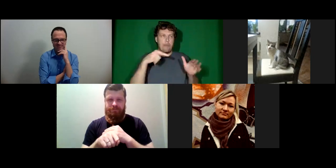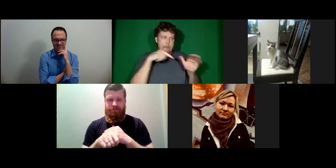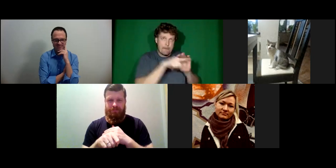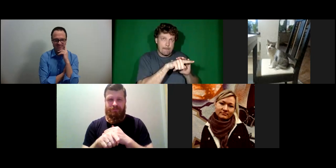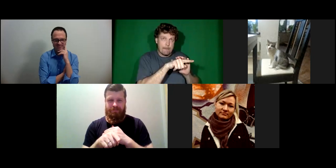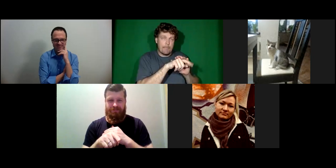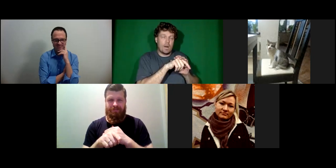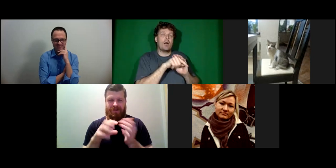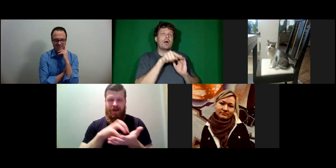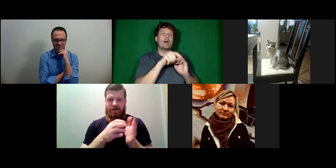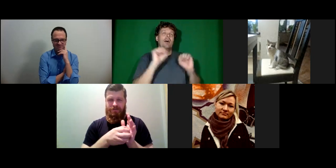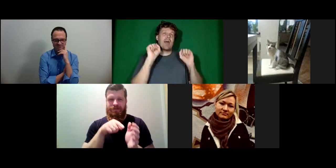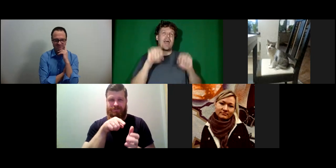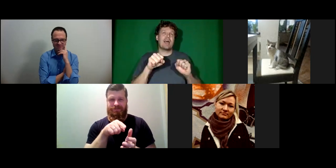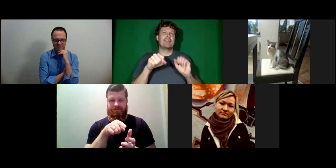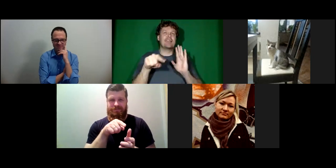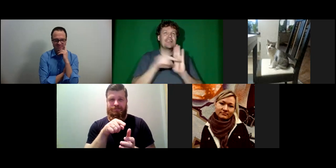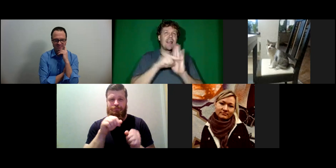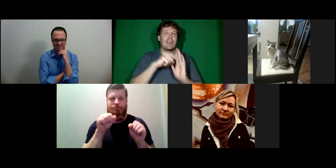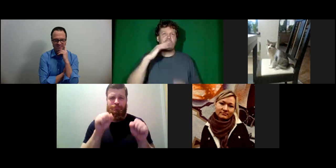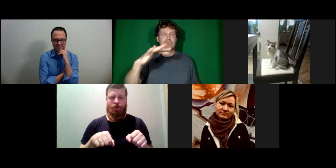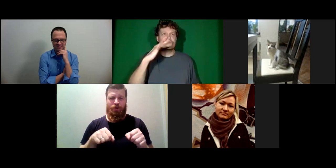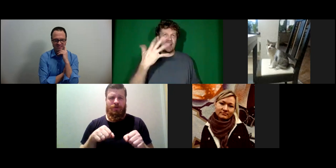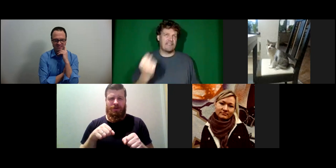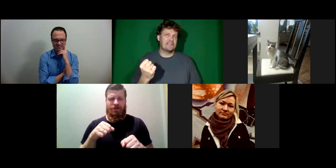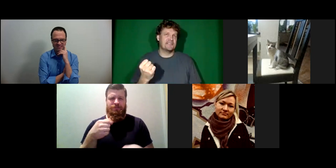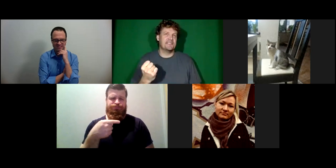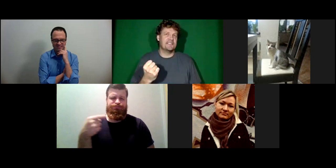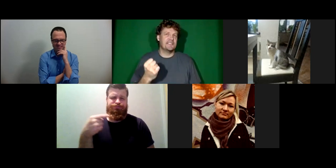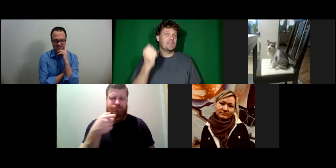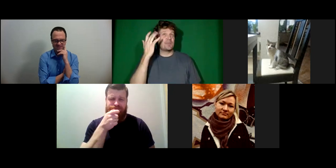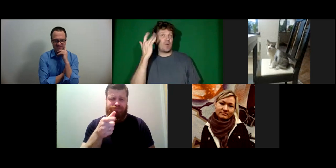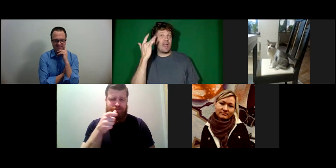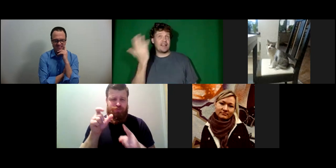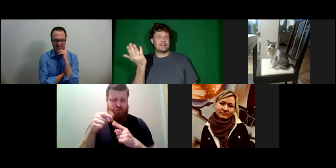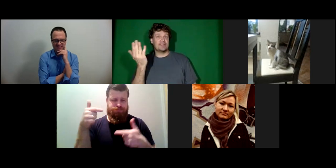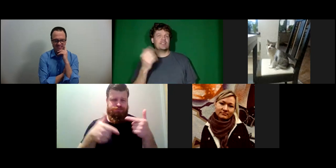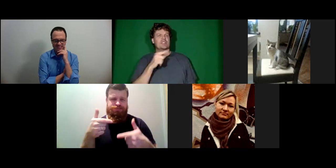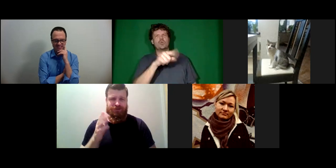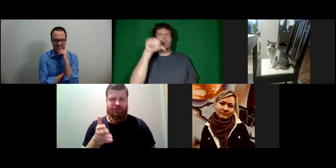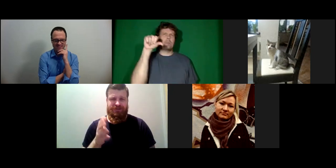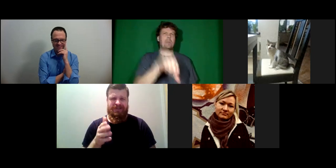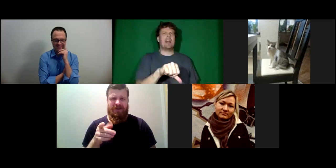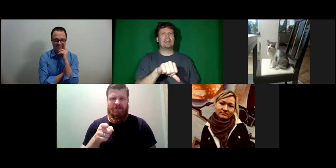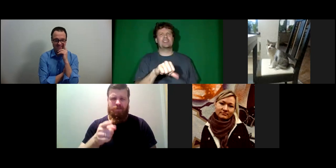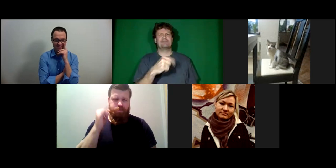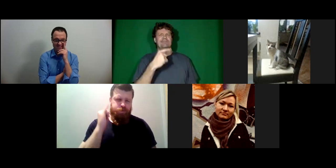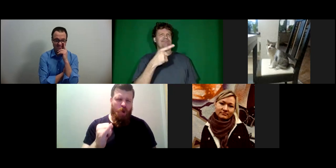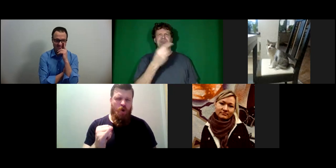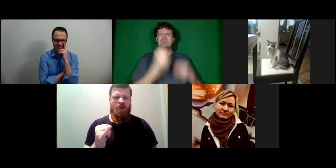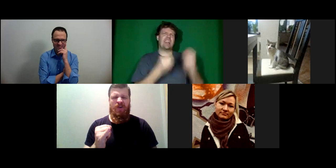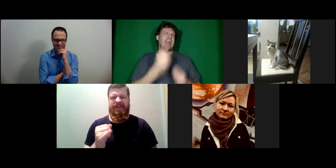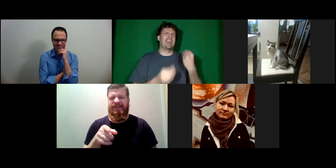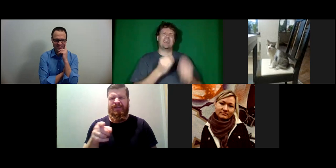have the team then goes into their own private rooms. And sometimes you do have coaches that really tell you off,